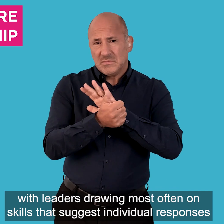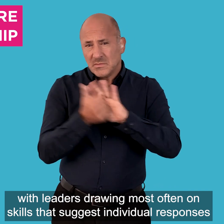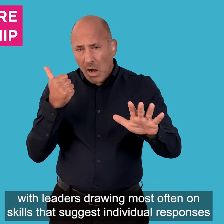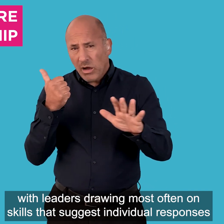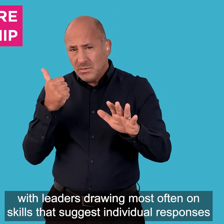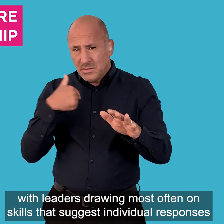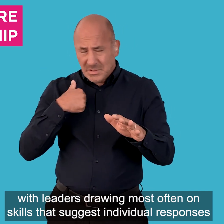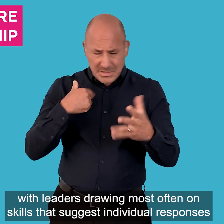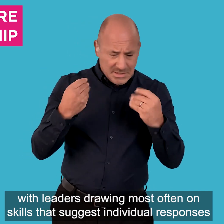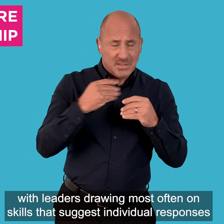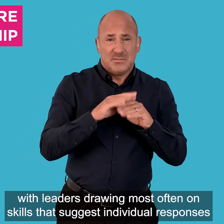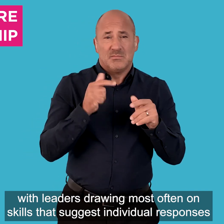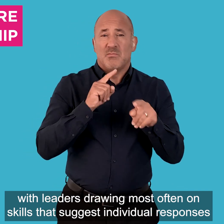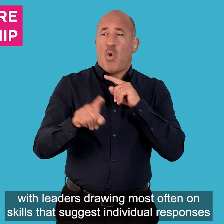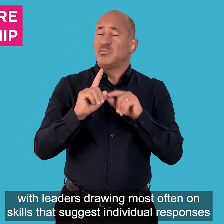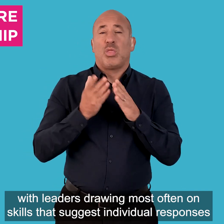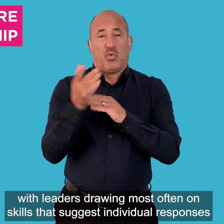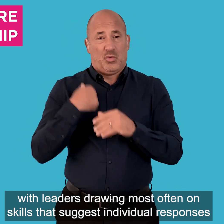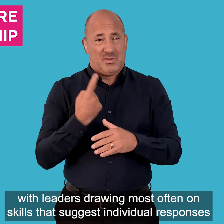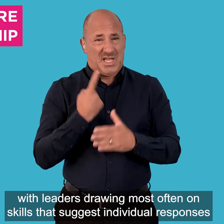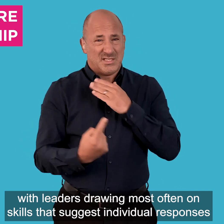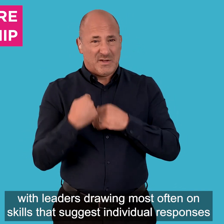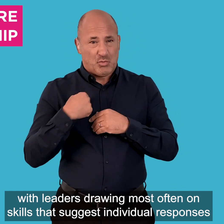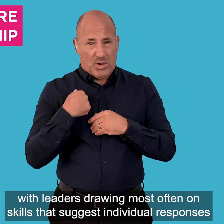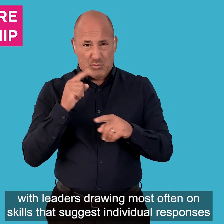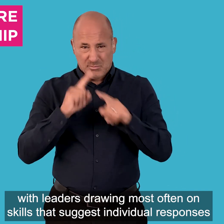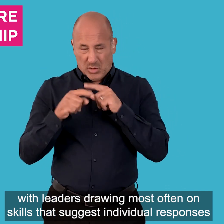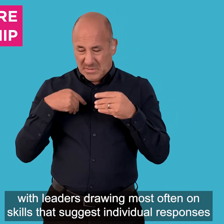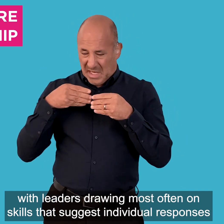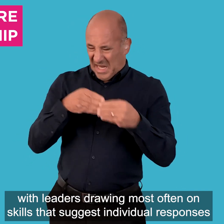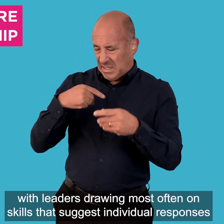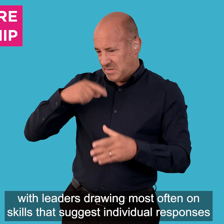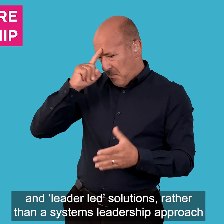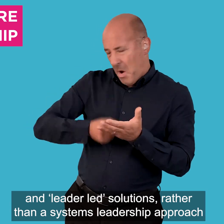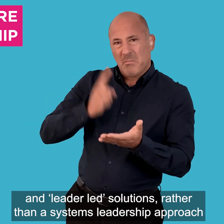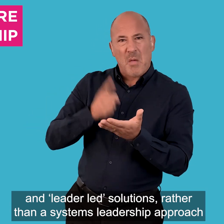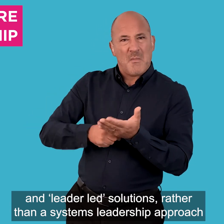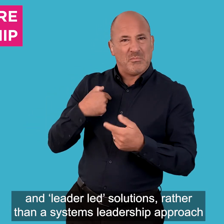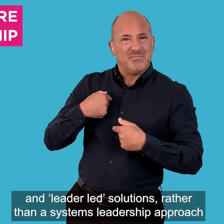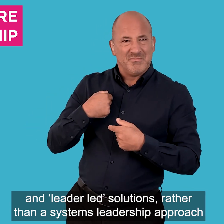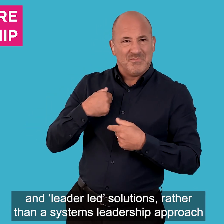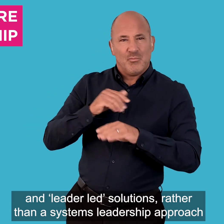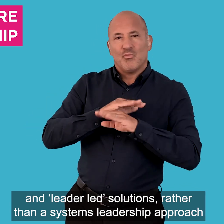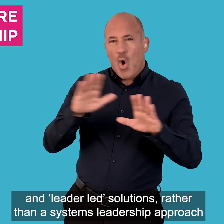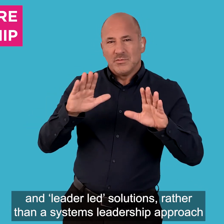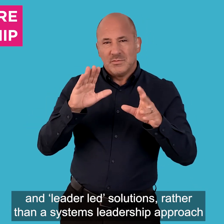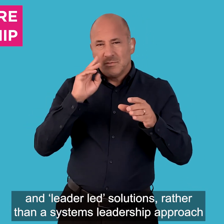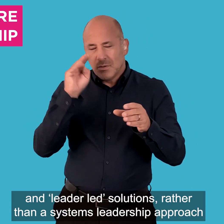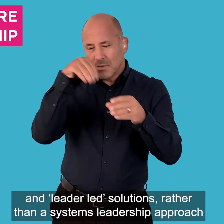with leaders drawing most often on the skills that suggest individual responses and leader-led solutions